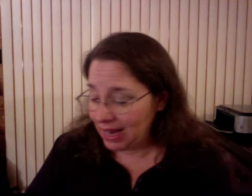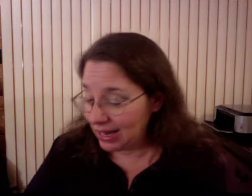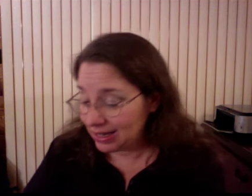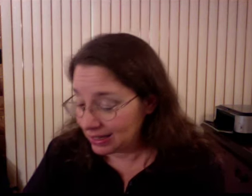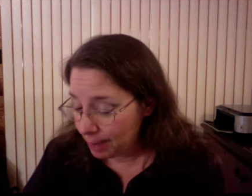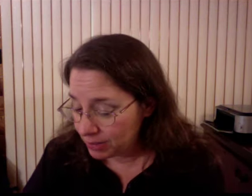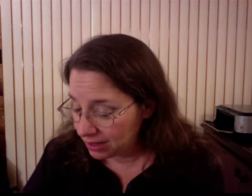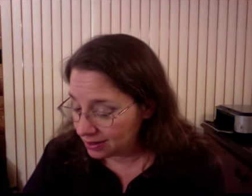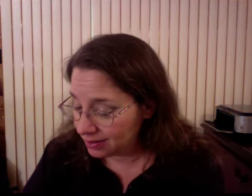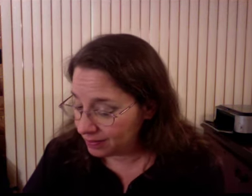can't accept it.